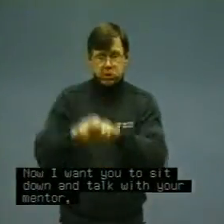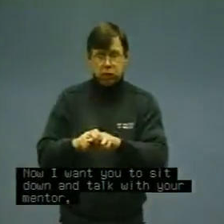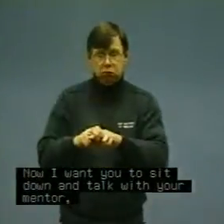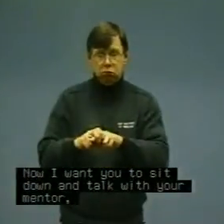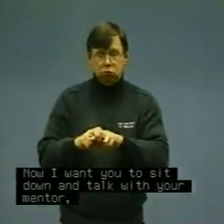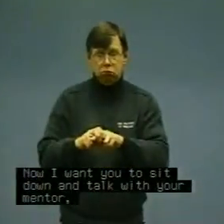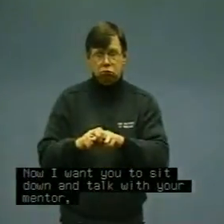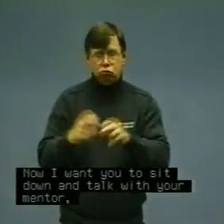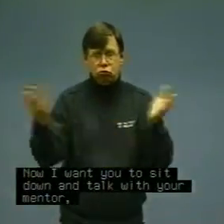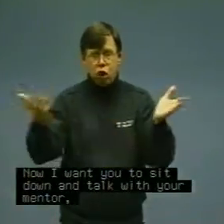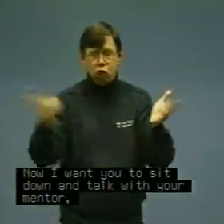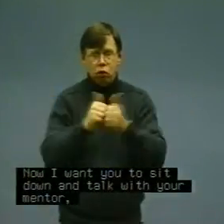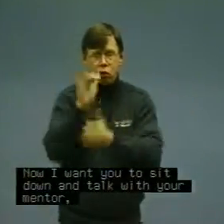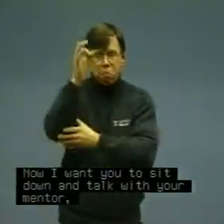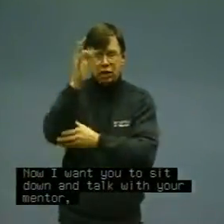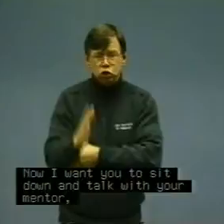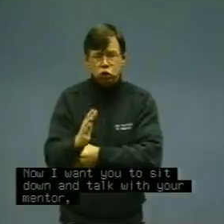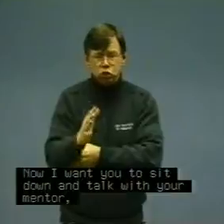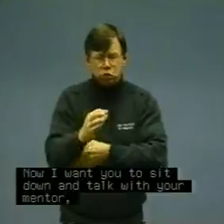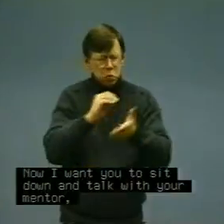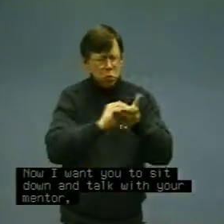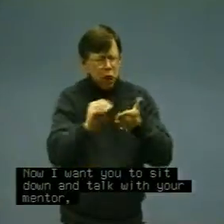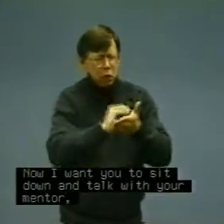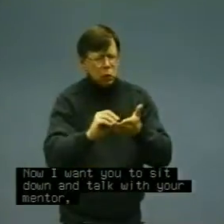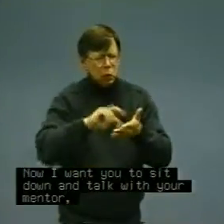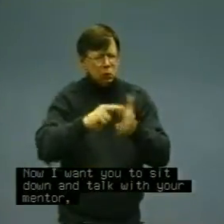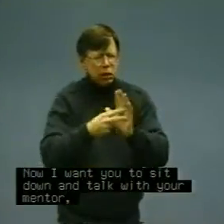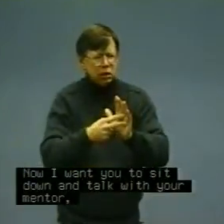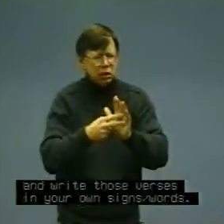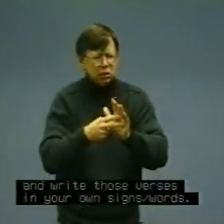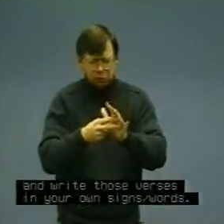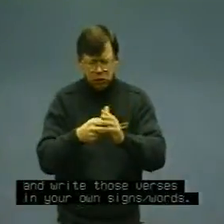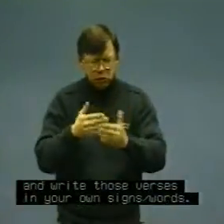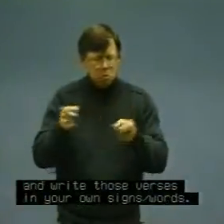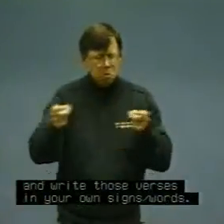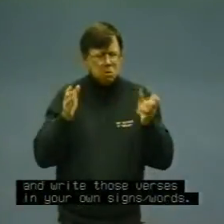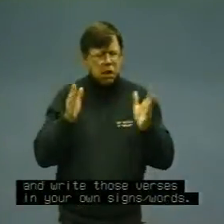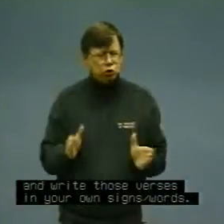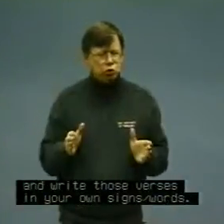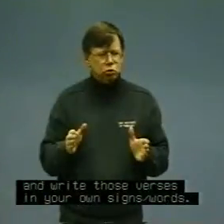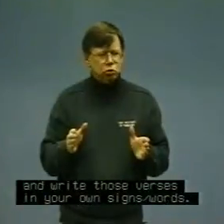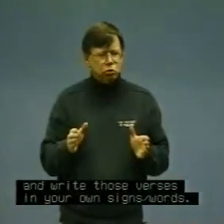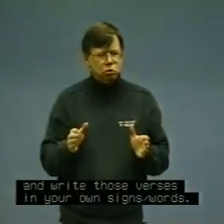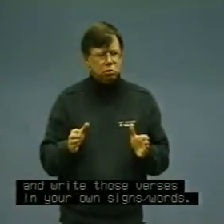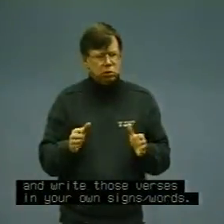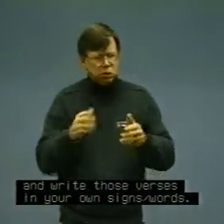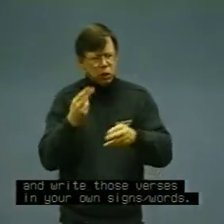Now I want you to sit down and talk with your mentor. And write those verses in your own